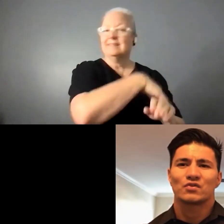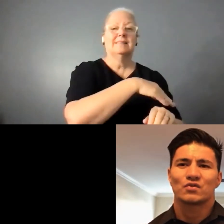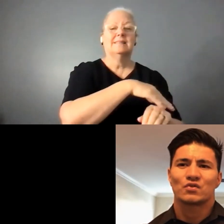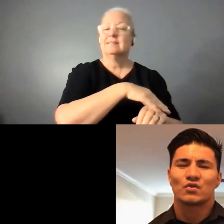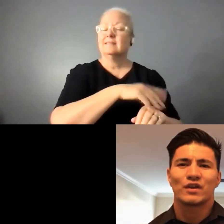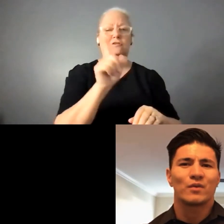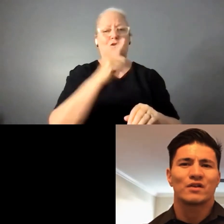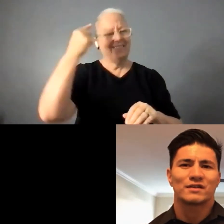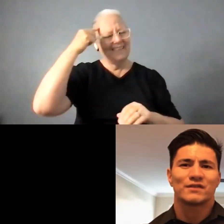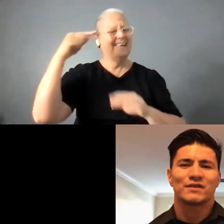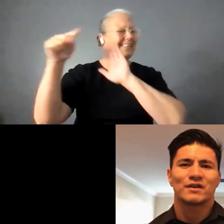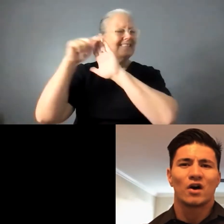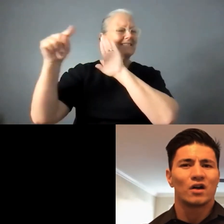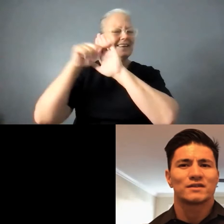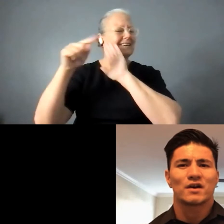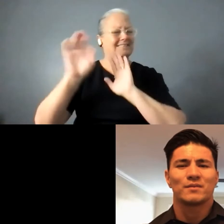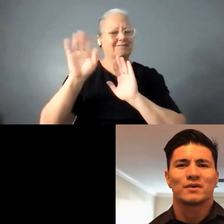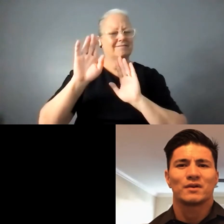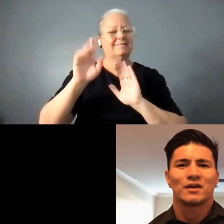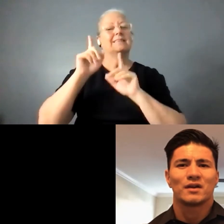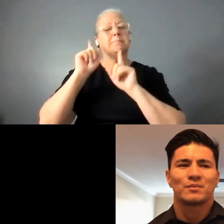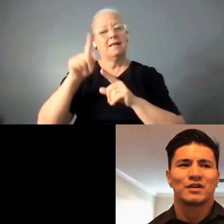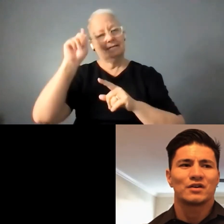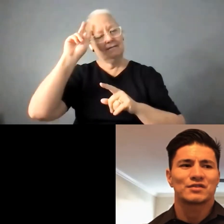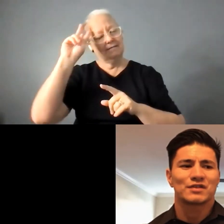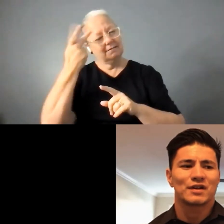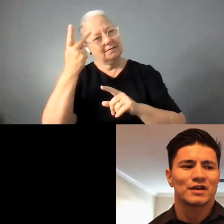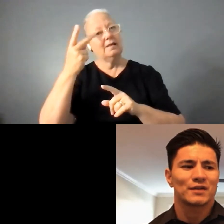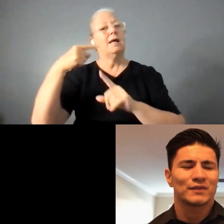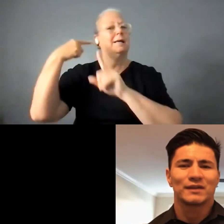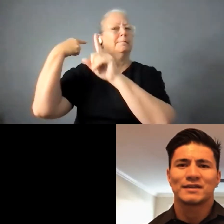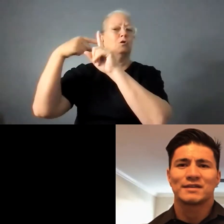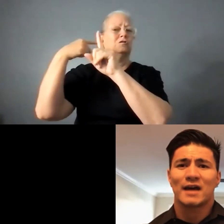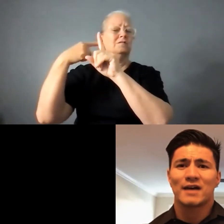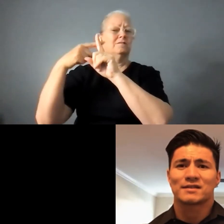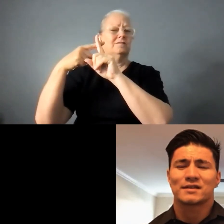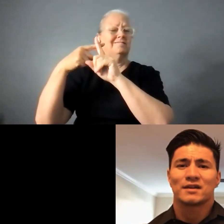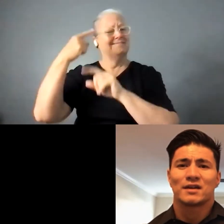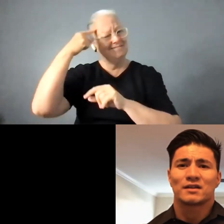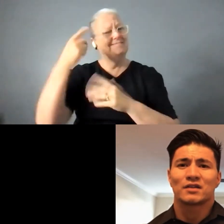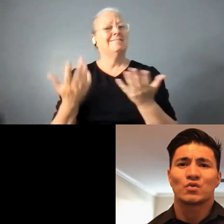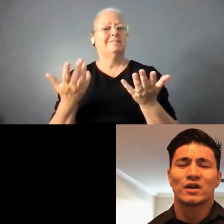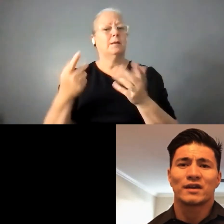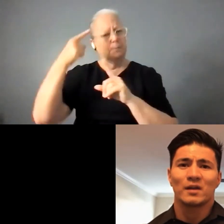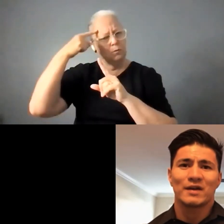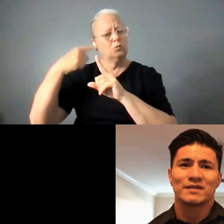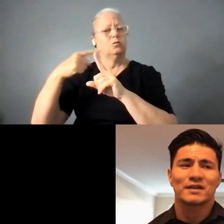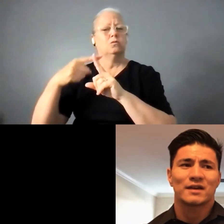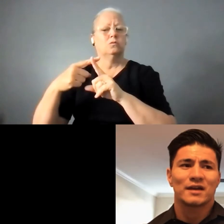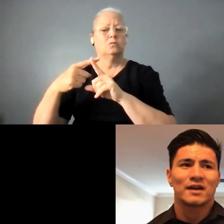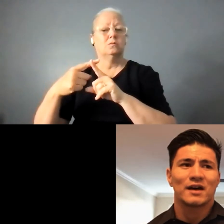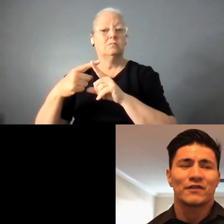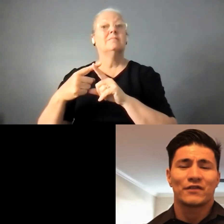have to think positive all the time, because this is us that who can help